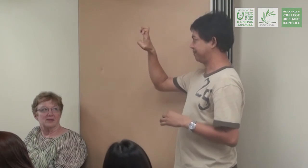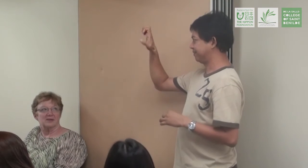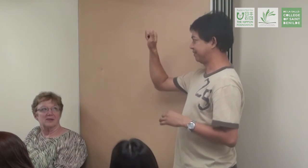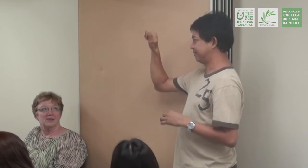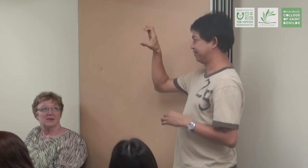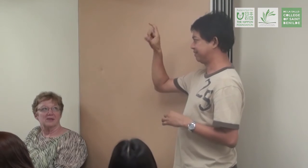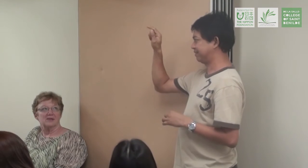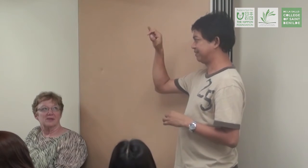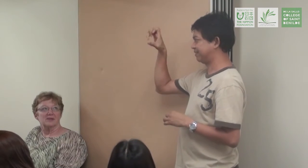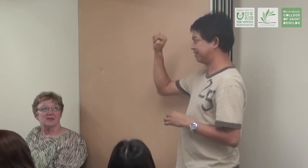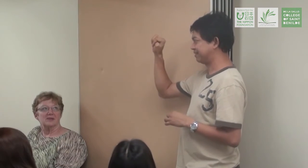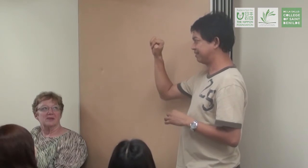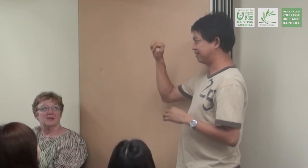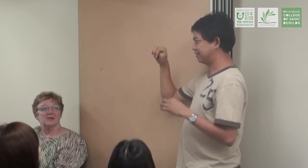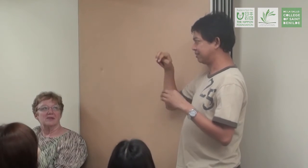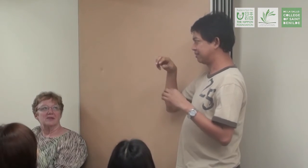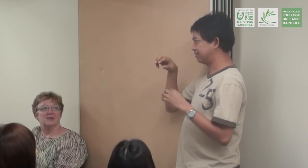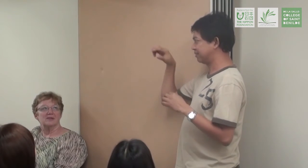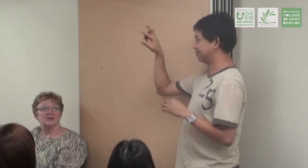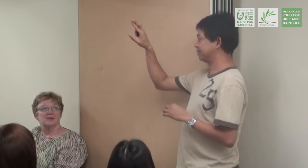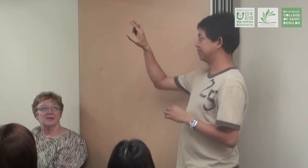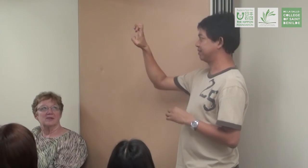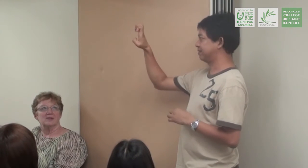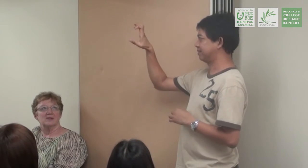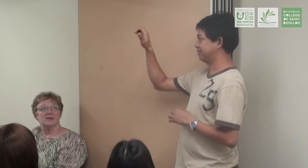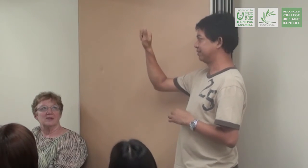answer? So